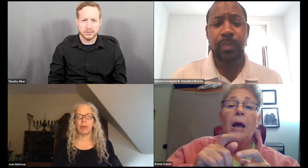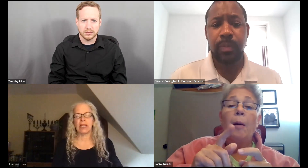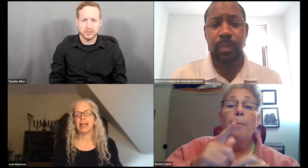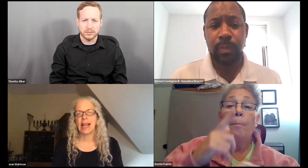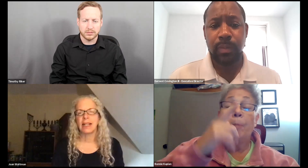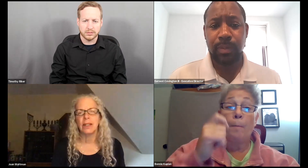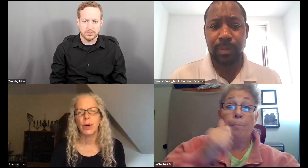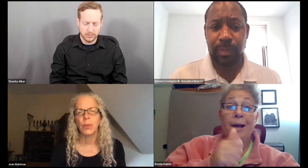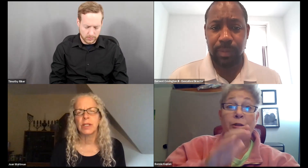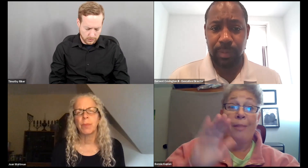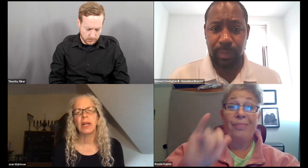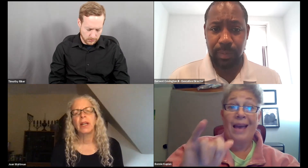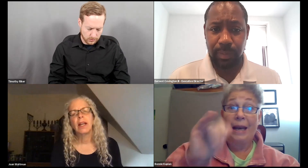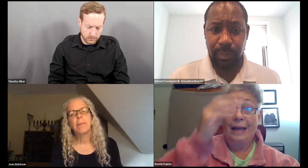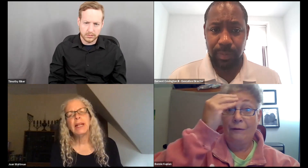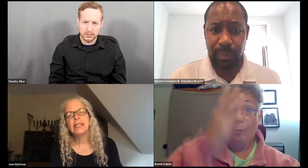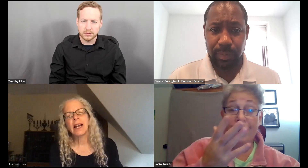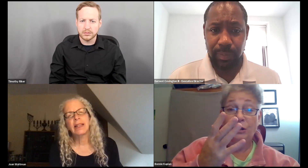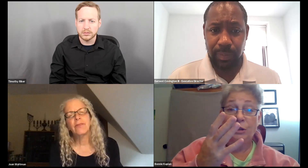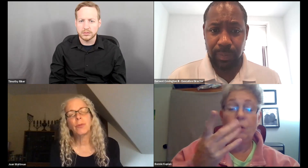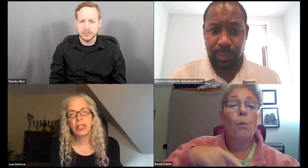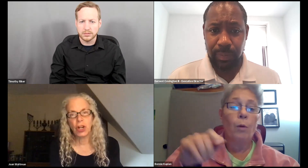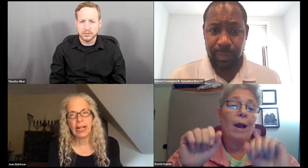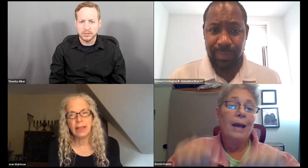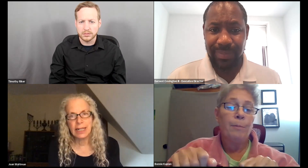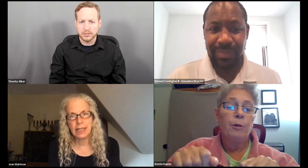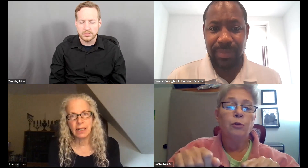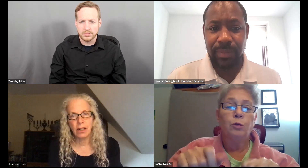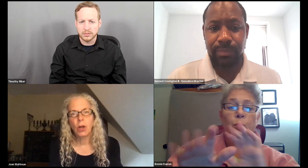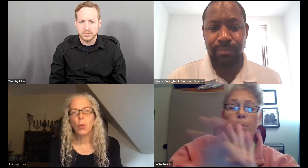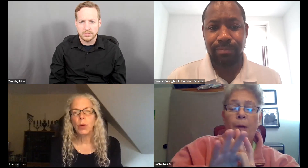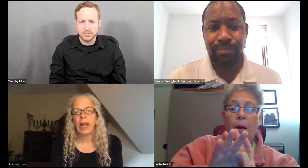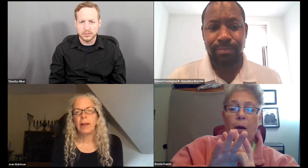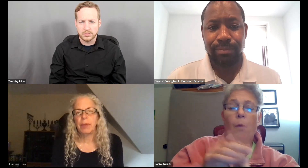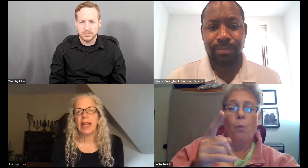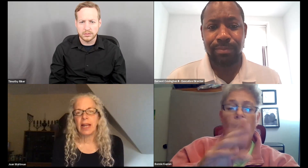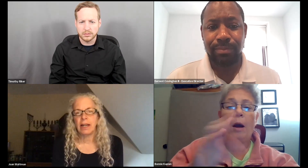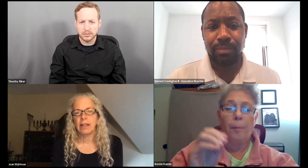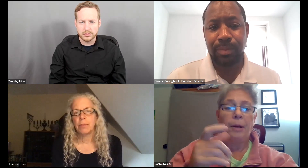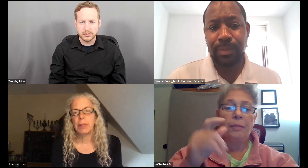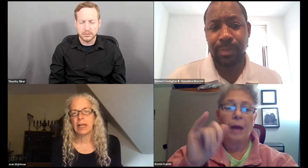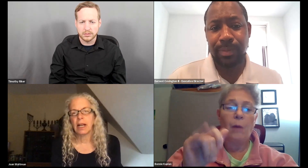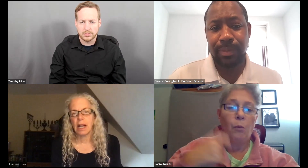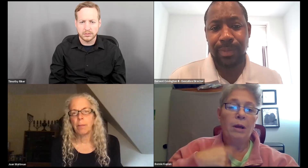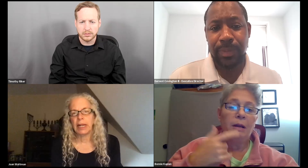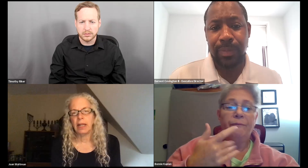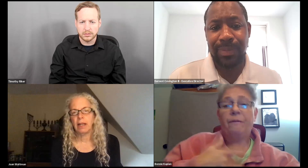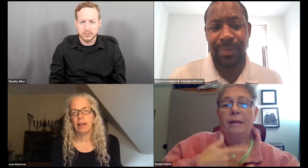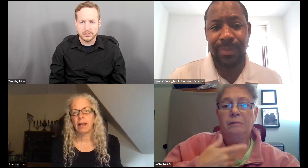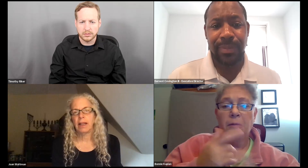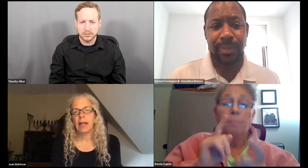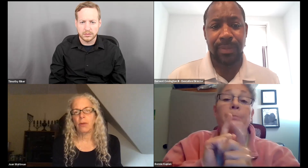second, but exactly what it was. But based on the information I collected, we were able then to pick a